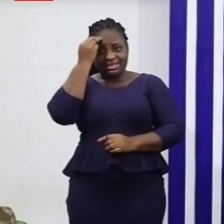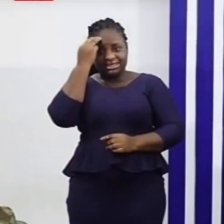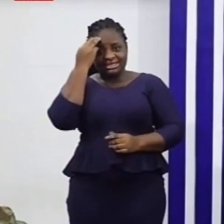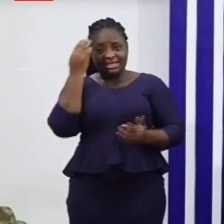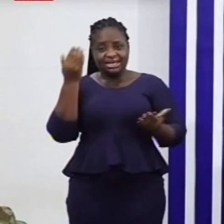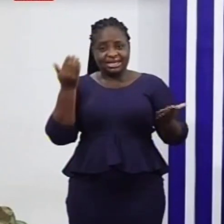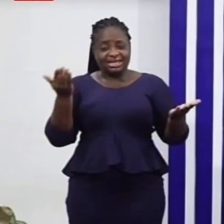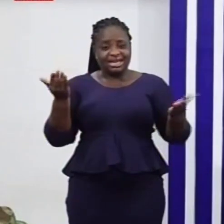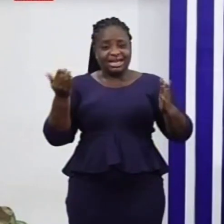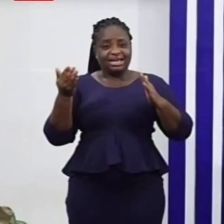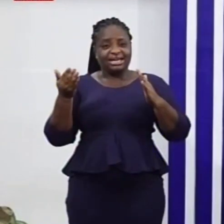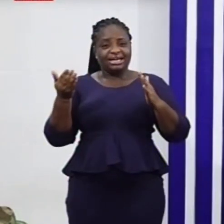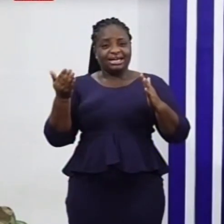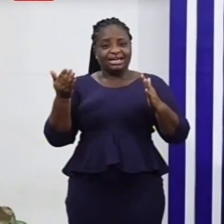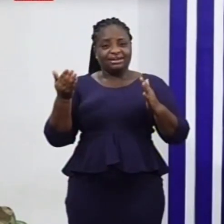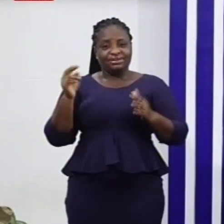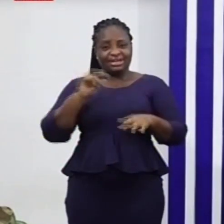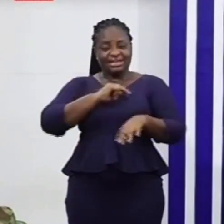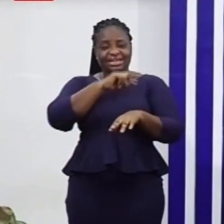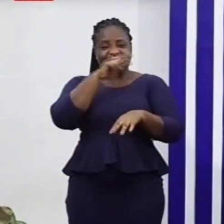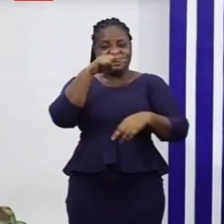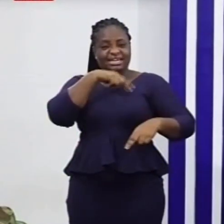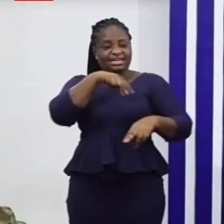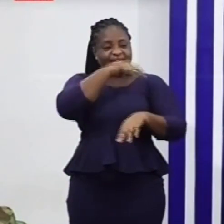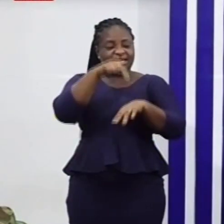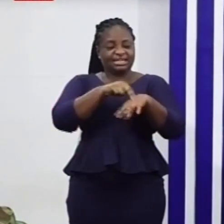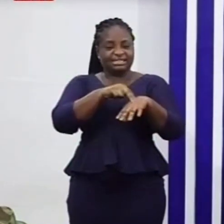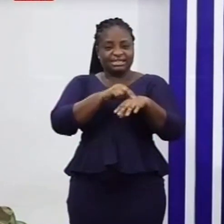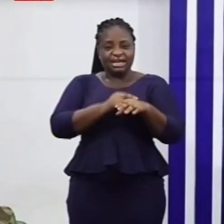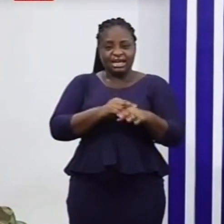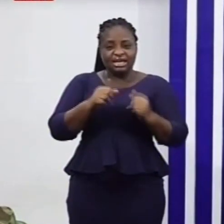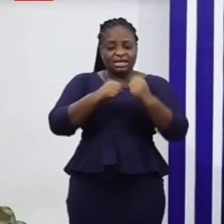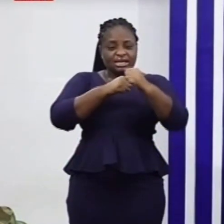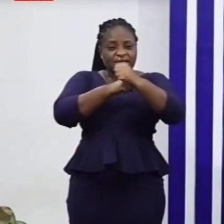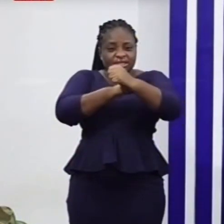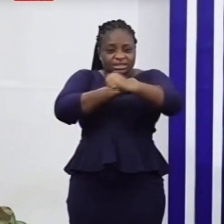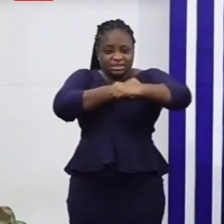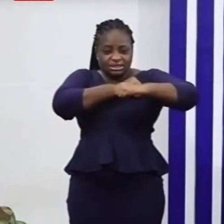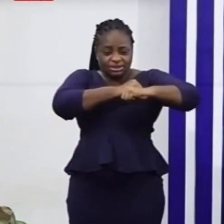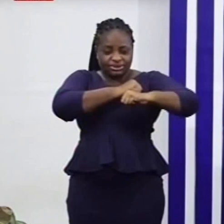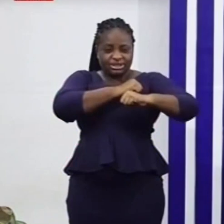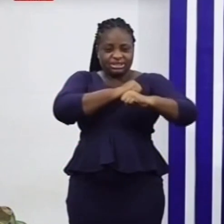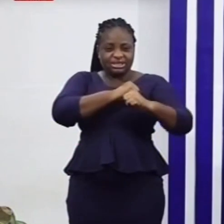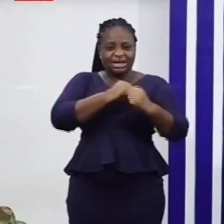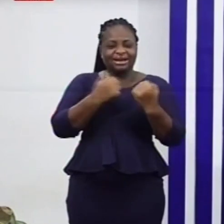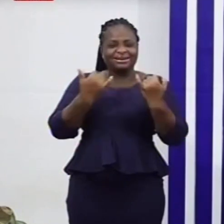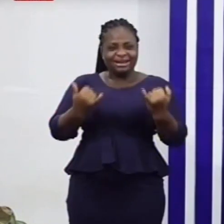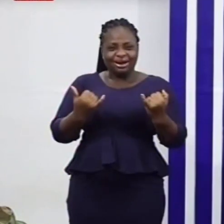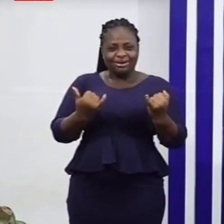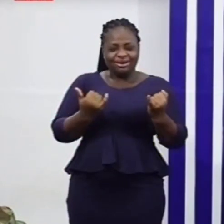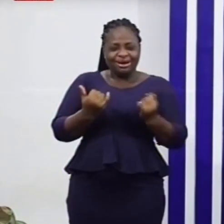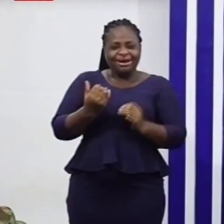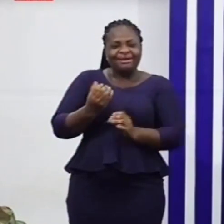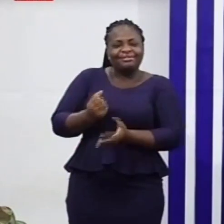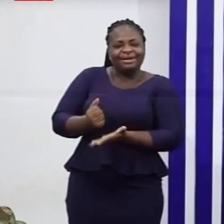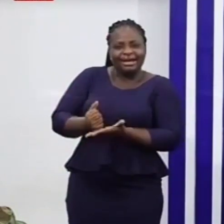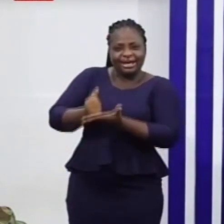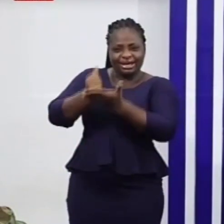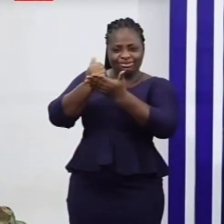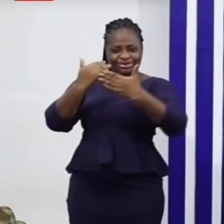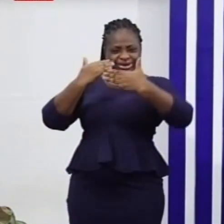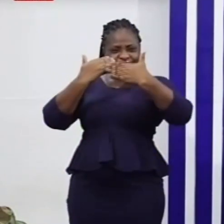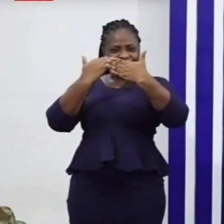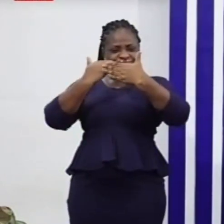mentioned, and the Minister responsible for National Security have completed some work on measures to mitigate the impact of the